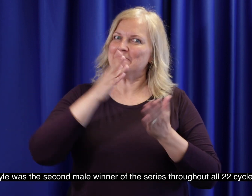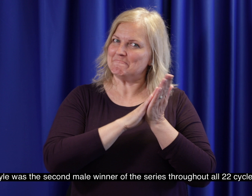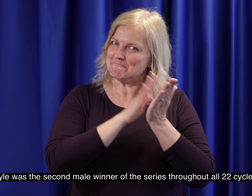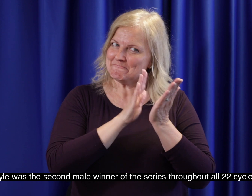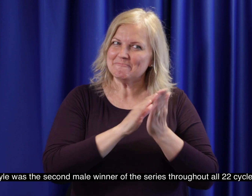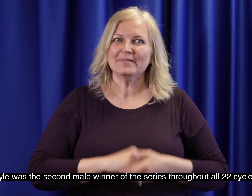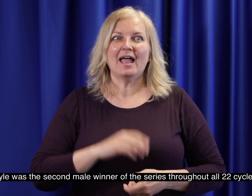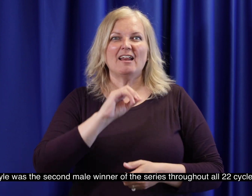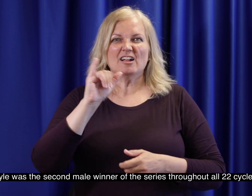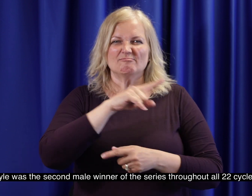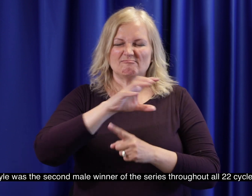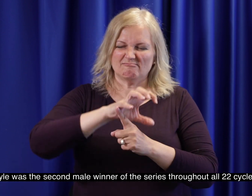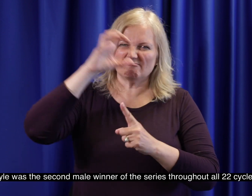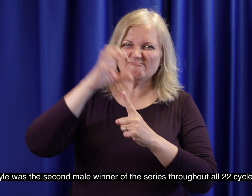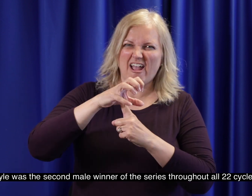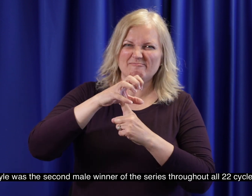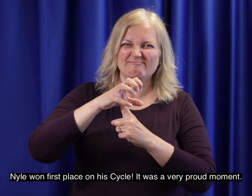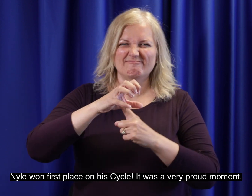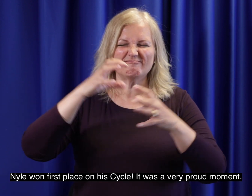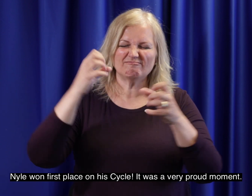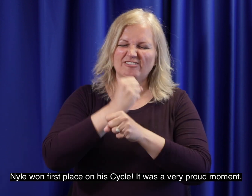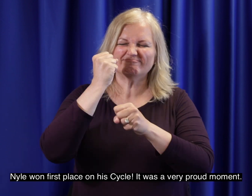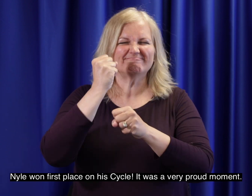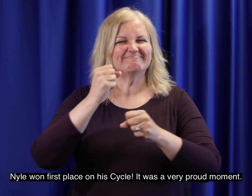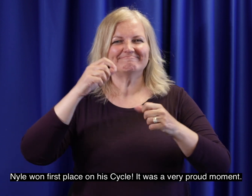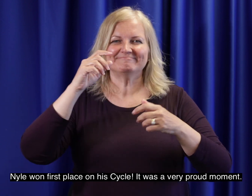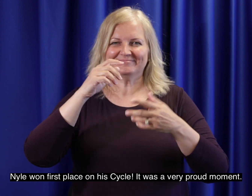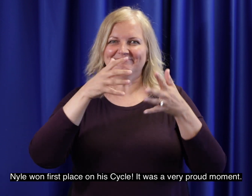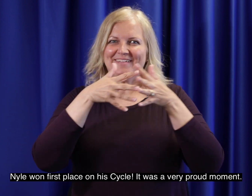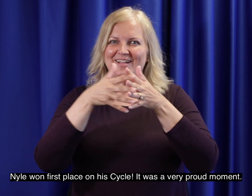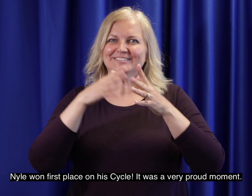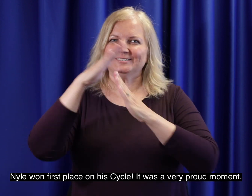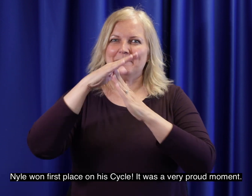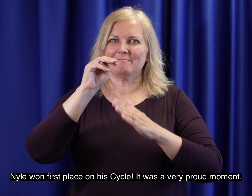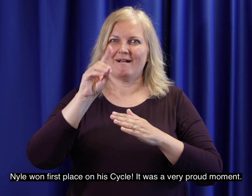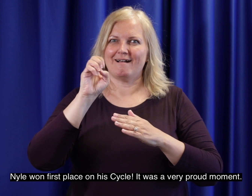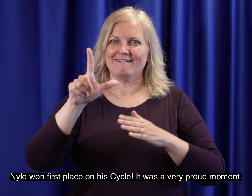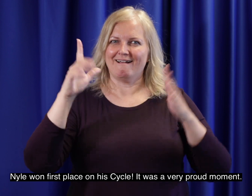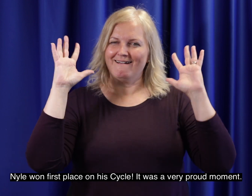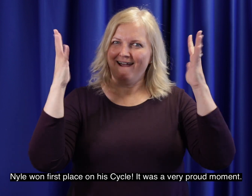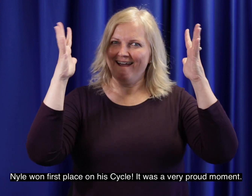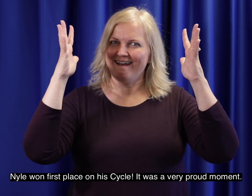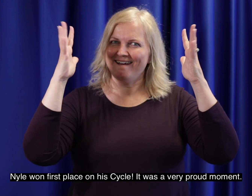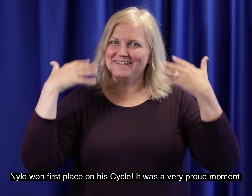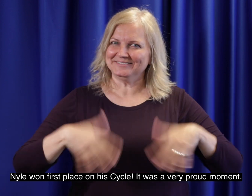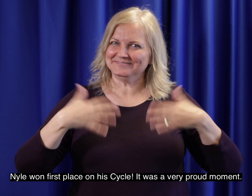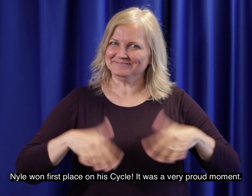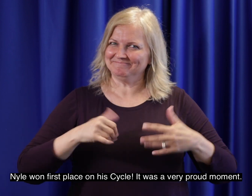Most of the winners were female, but he was the second male winner. Nyle won first place on his cycle.